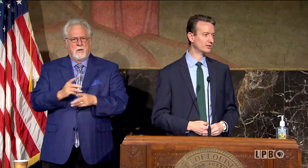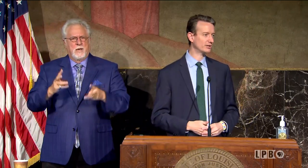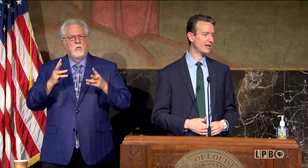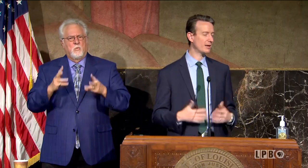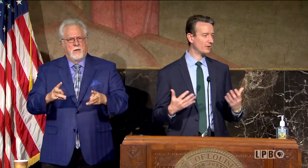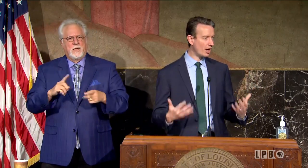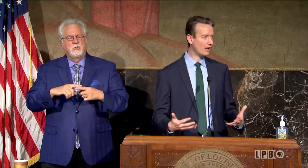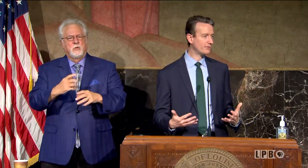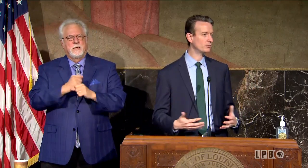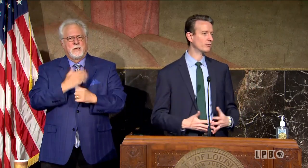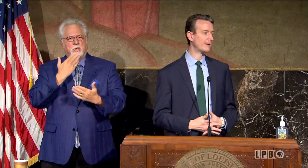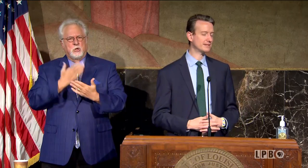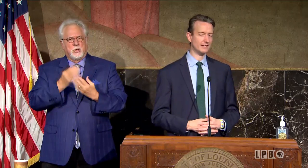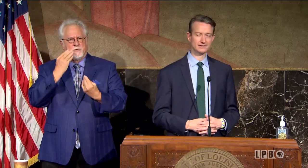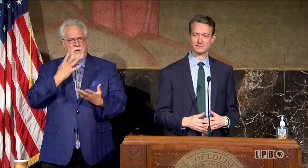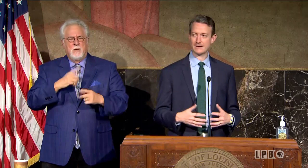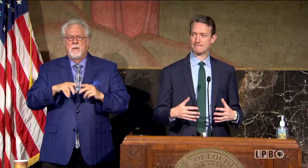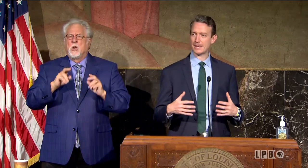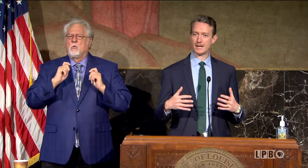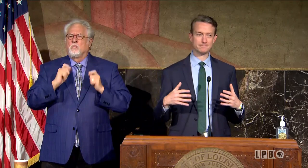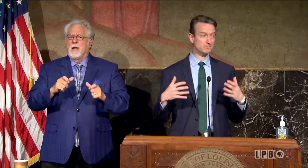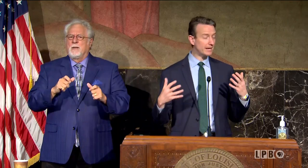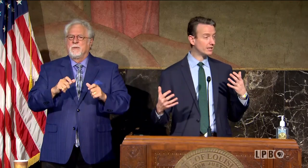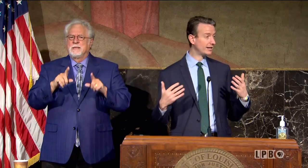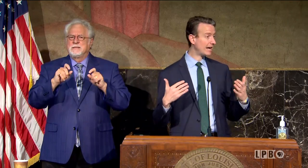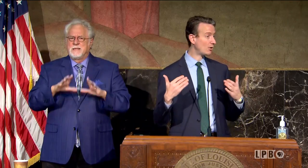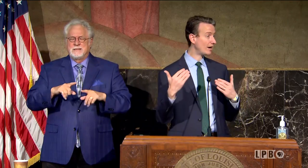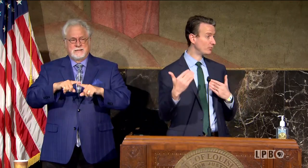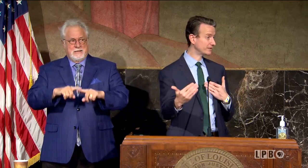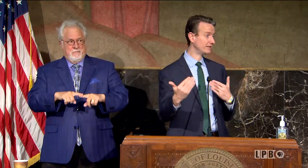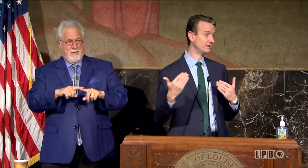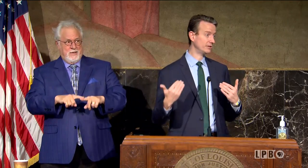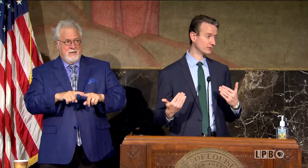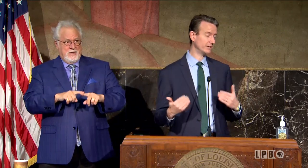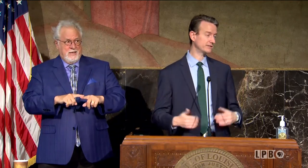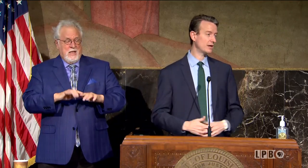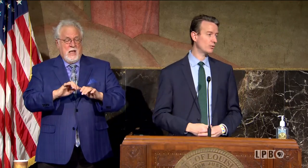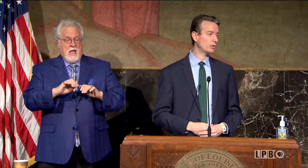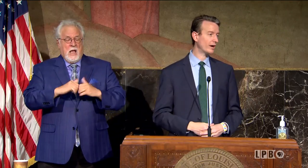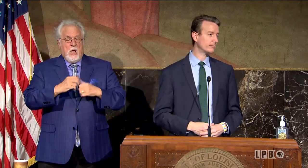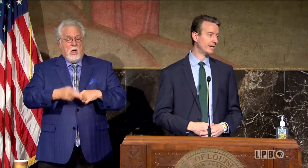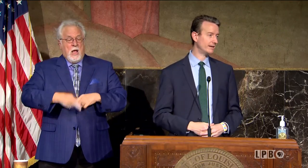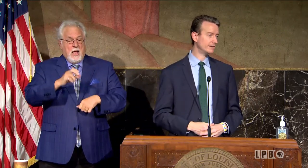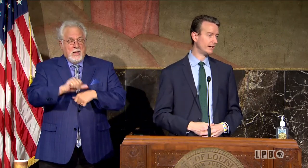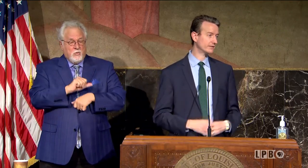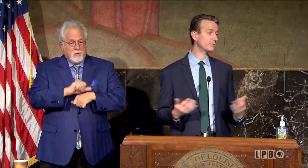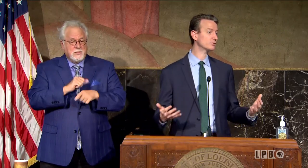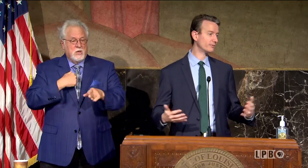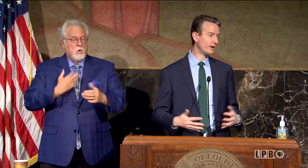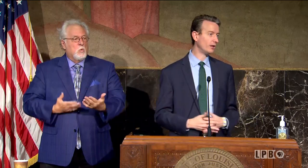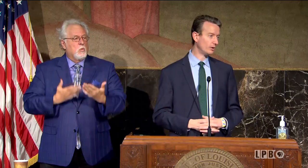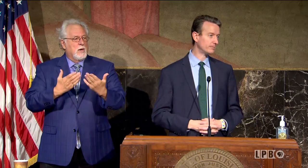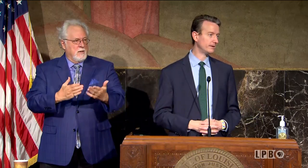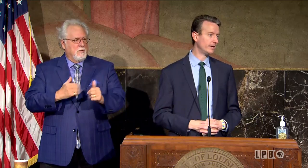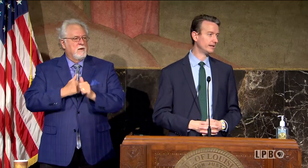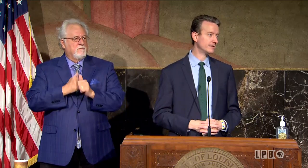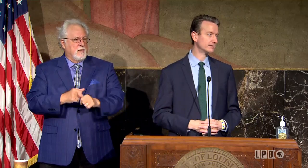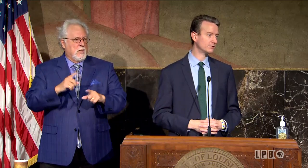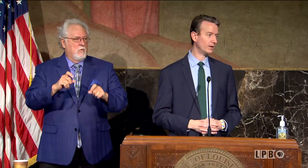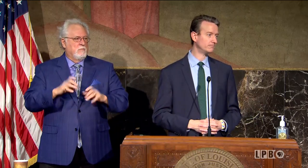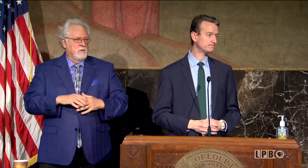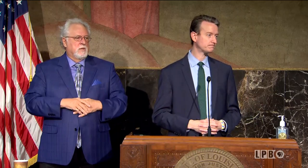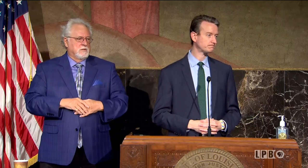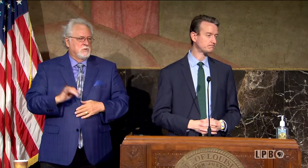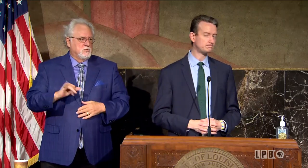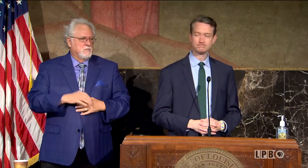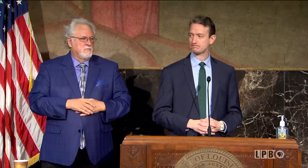useful information. But often with rapid tests, depending on how high risk an individual is, we recommend some sort of follow-up test